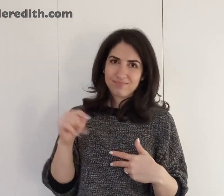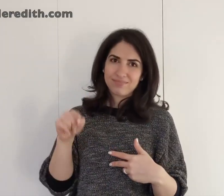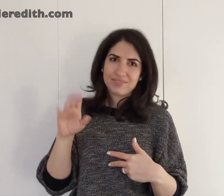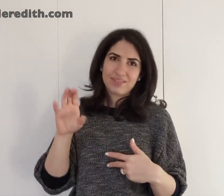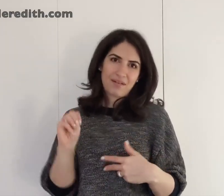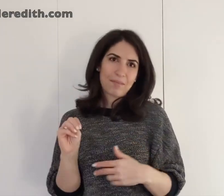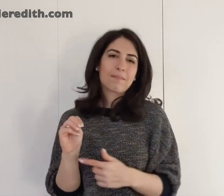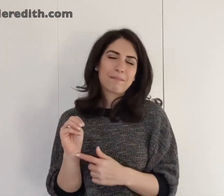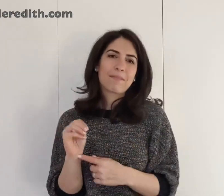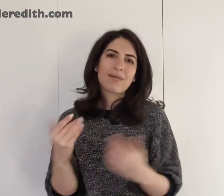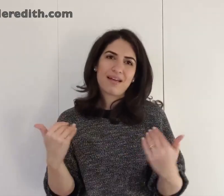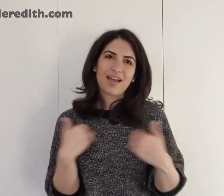aslmeredith.com.